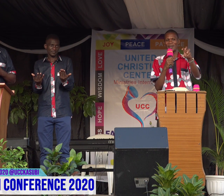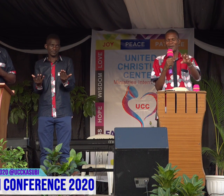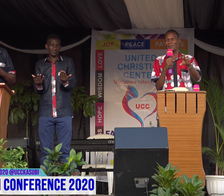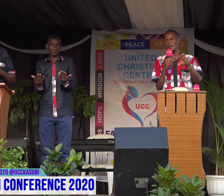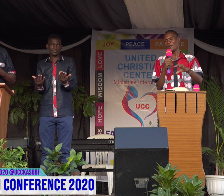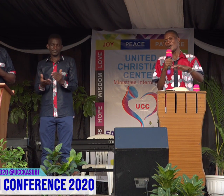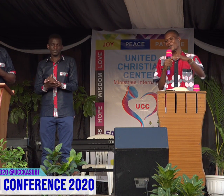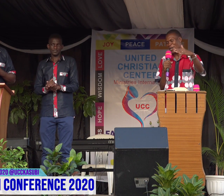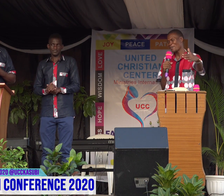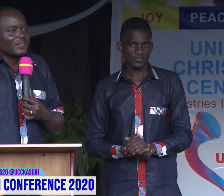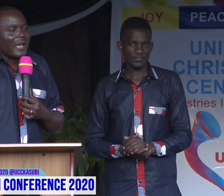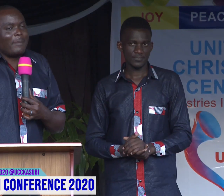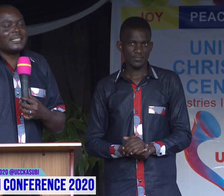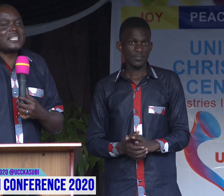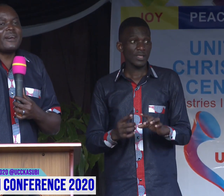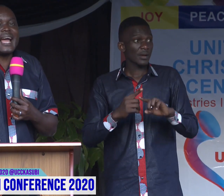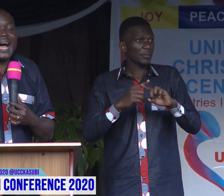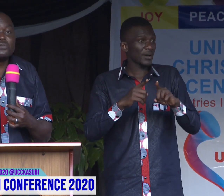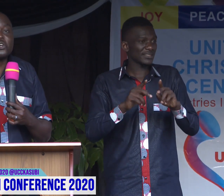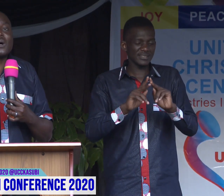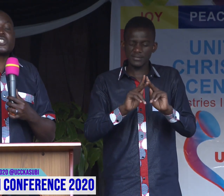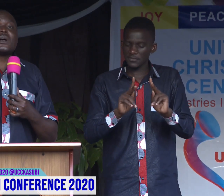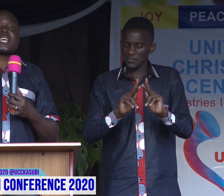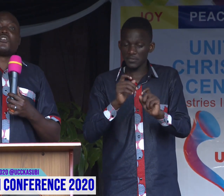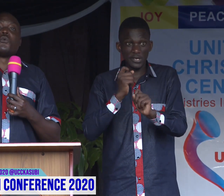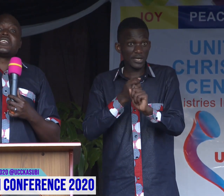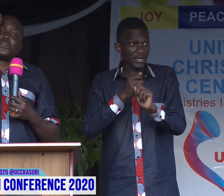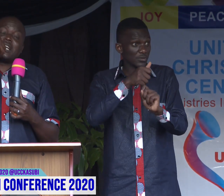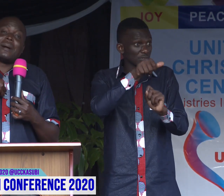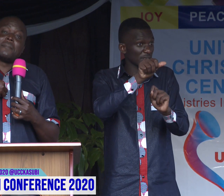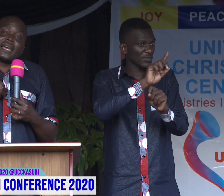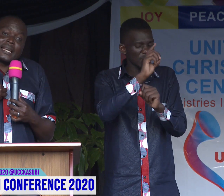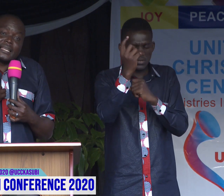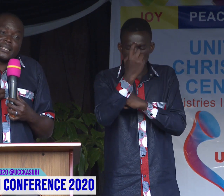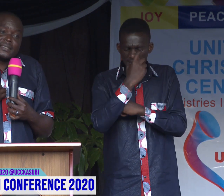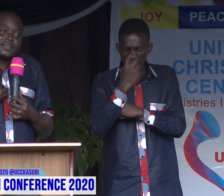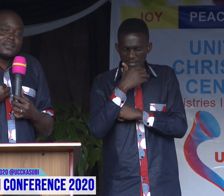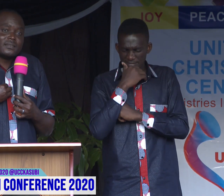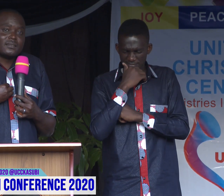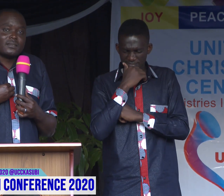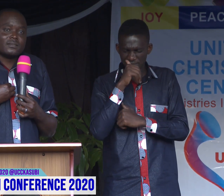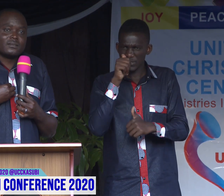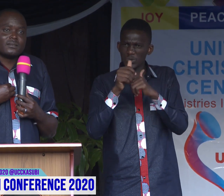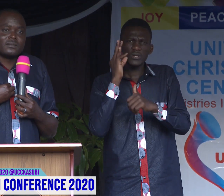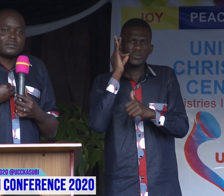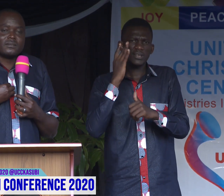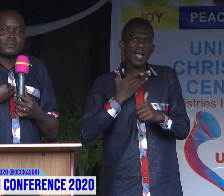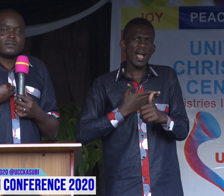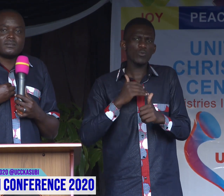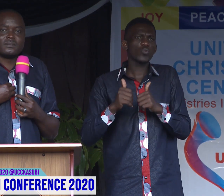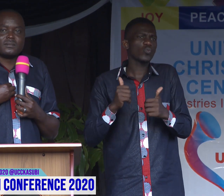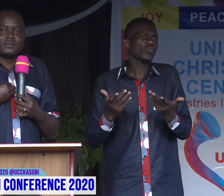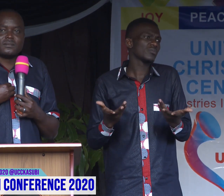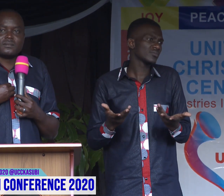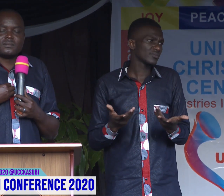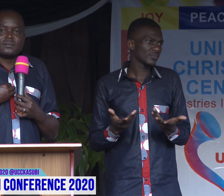kwagala ebibala ku bantu bana abalala. But it is very hard for you to ask yourself, which fruit am I bearing? Na yesi changu kwebuza